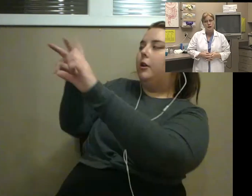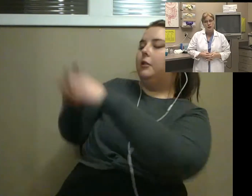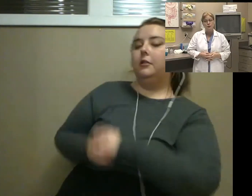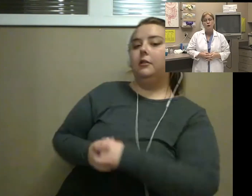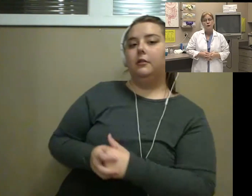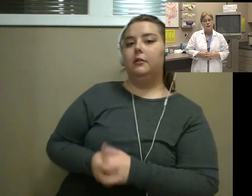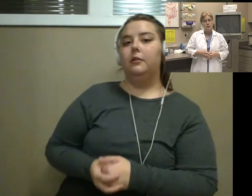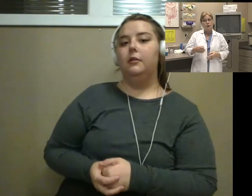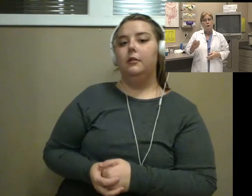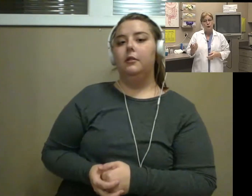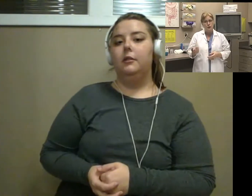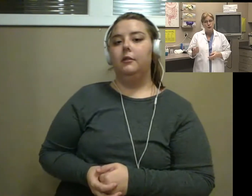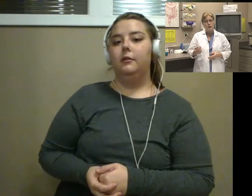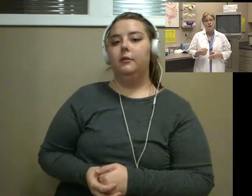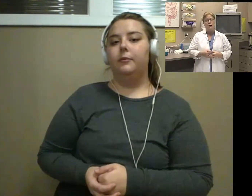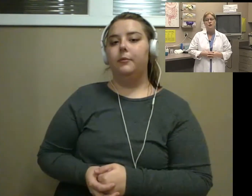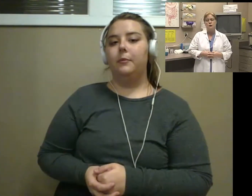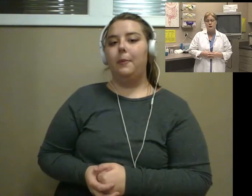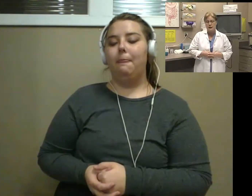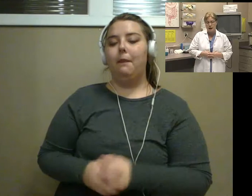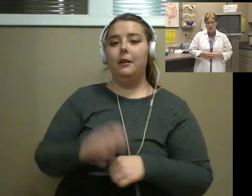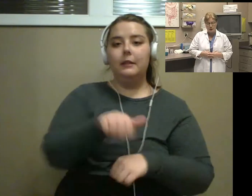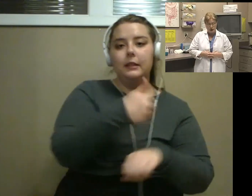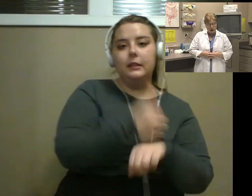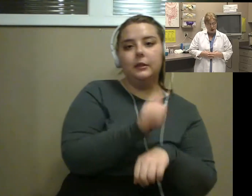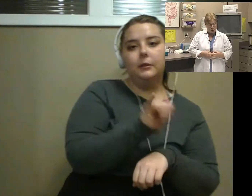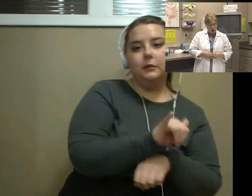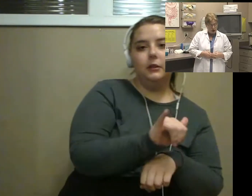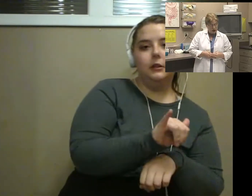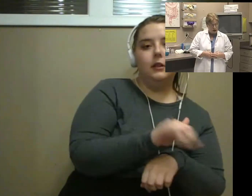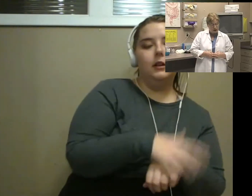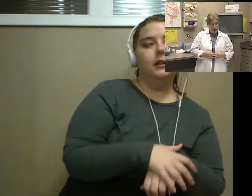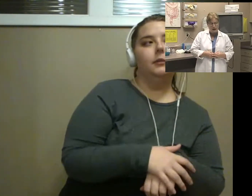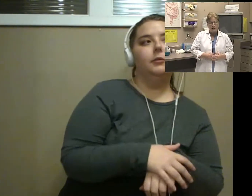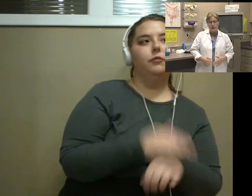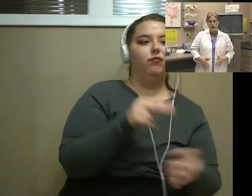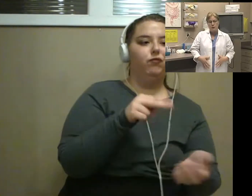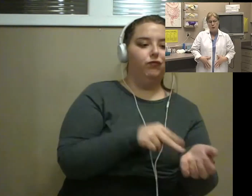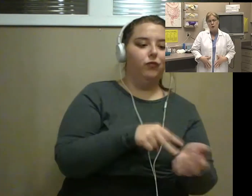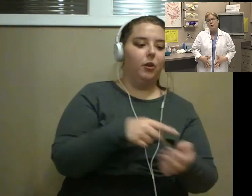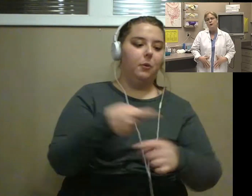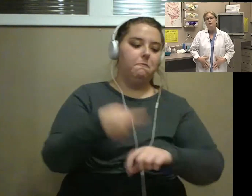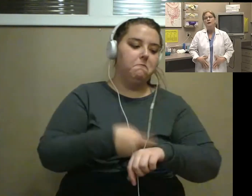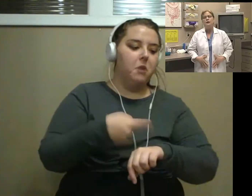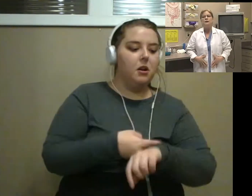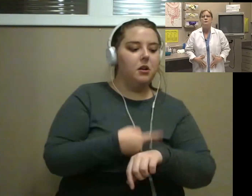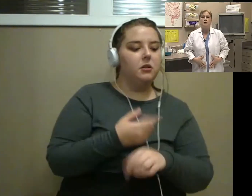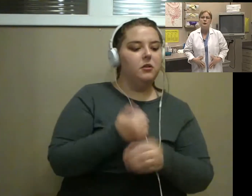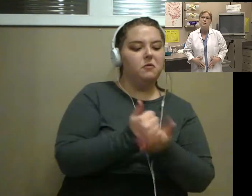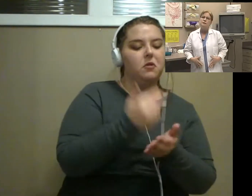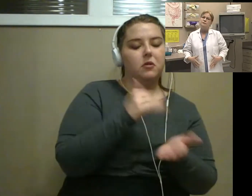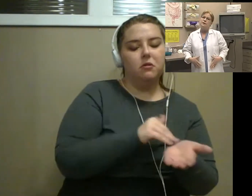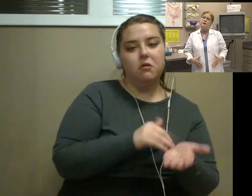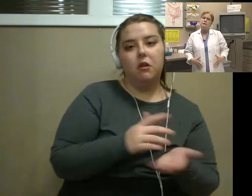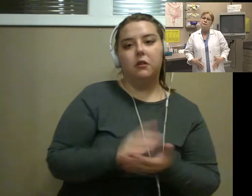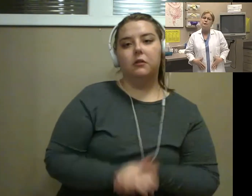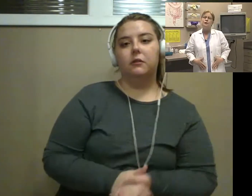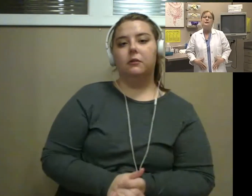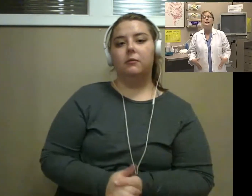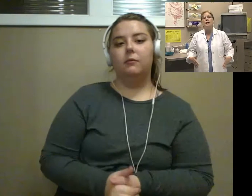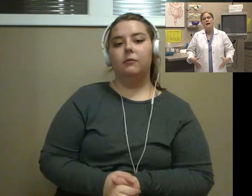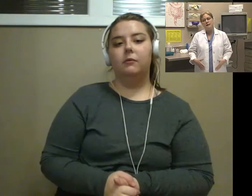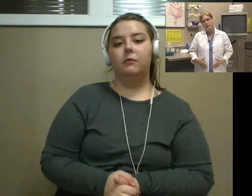conscious sedation, which is similar to what is used in the other exam. During this test, most people experience the feeling